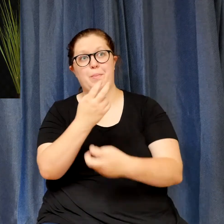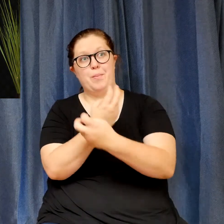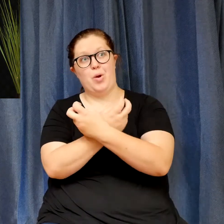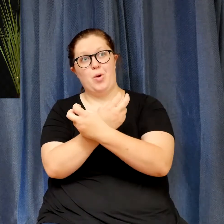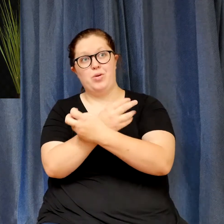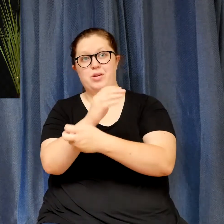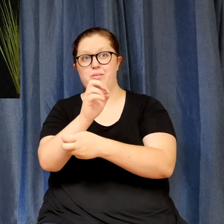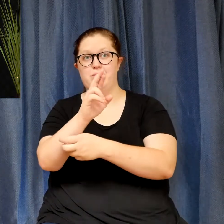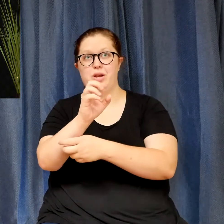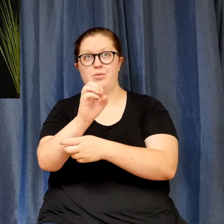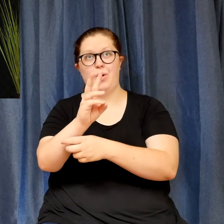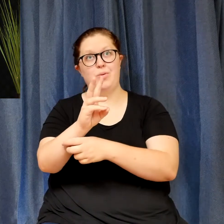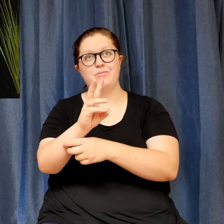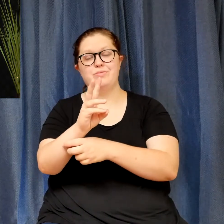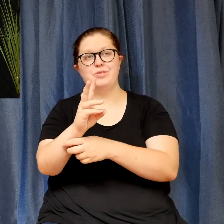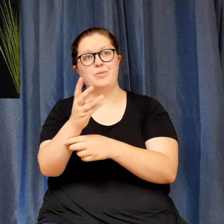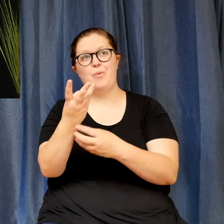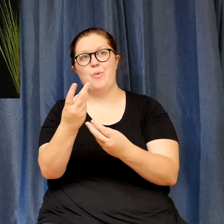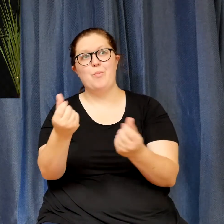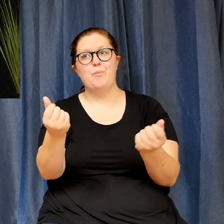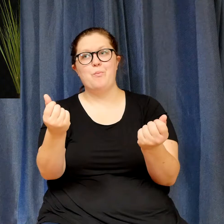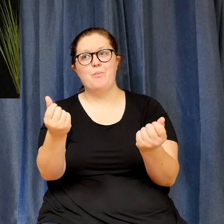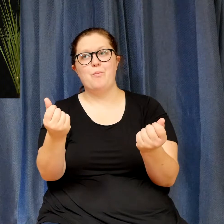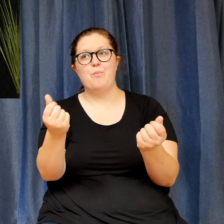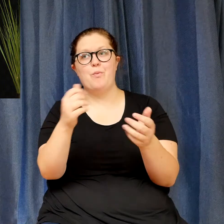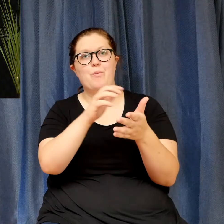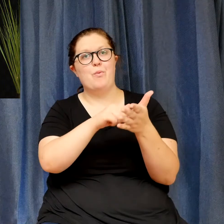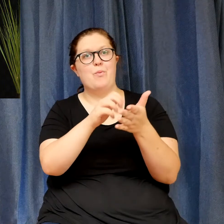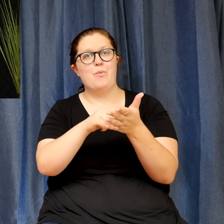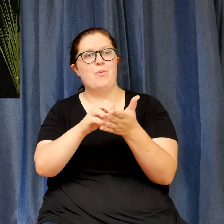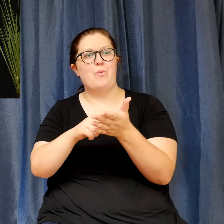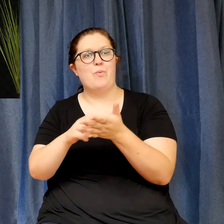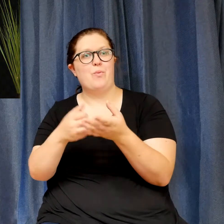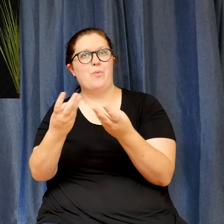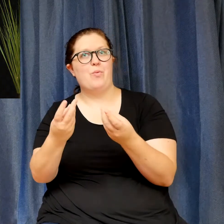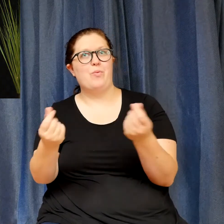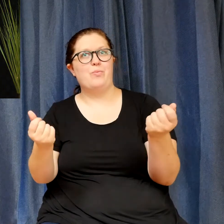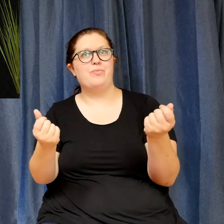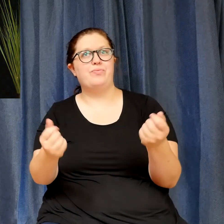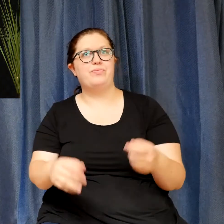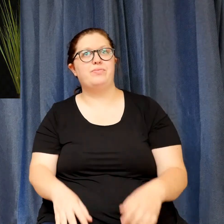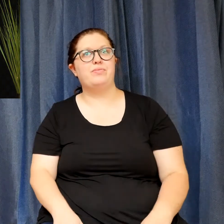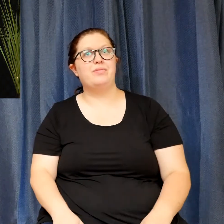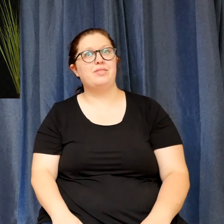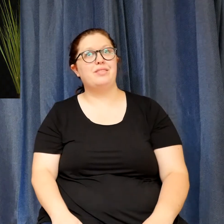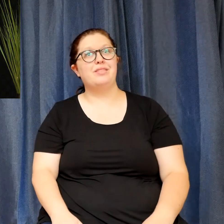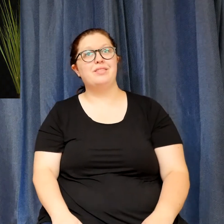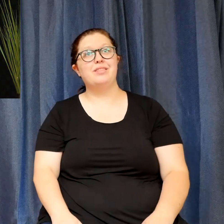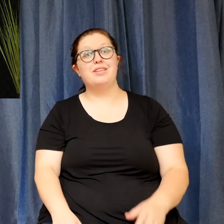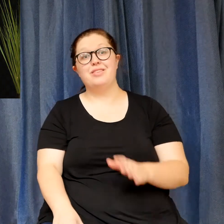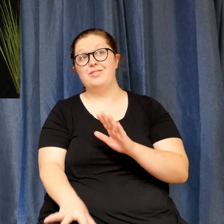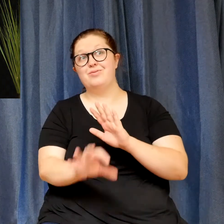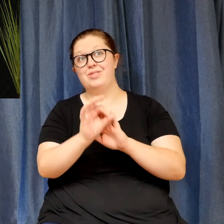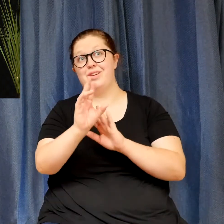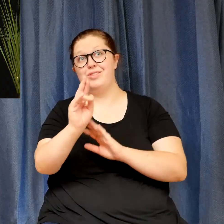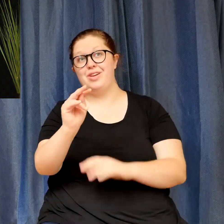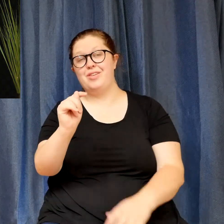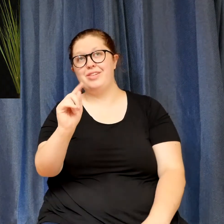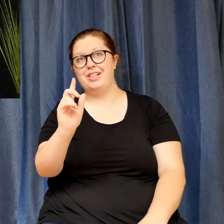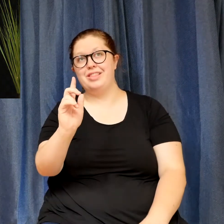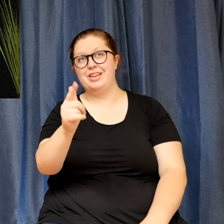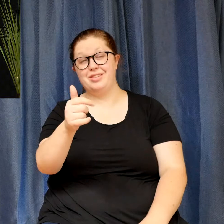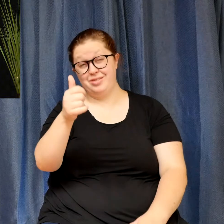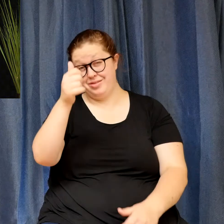marrow. I didn't think anything of that until I found out later I was going to be a pincushion, because